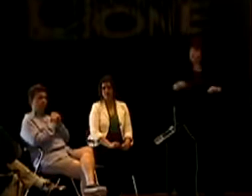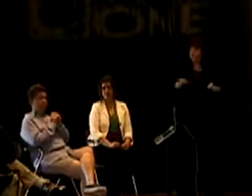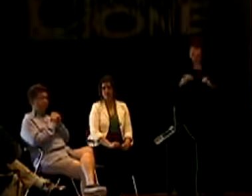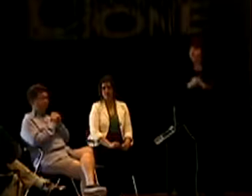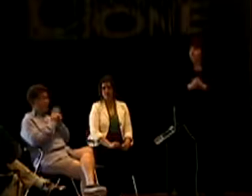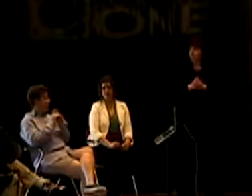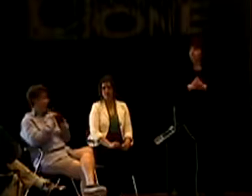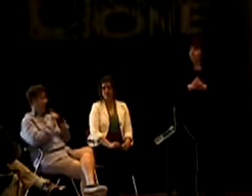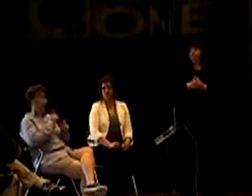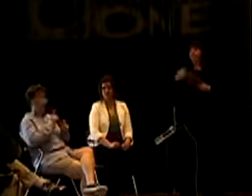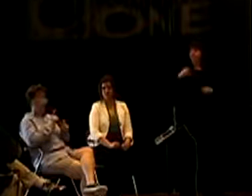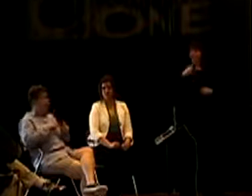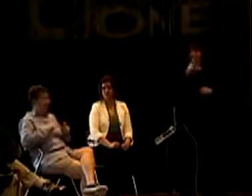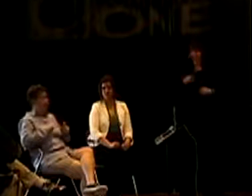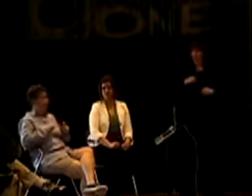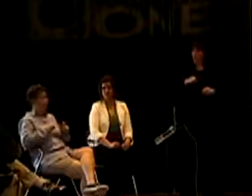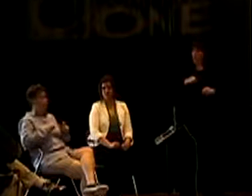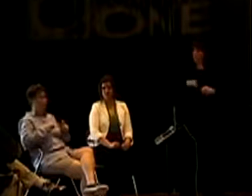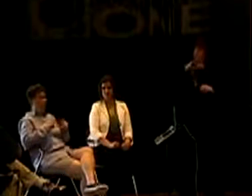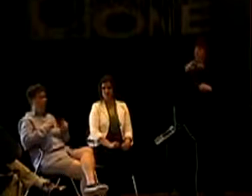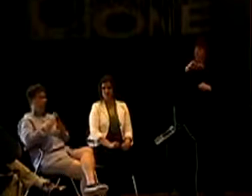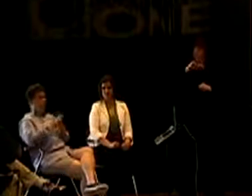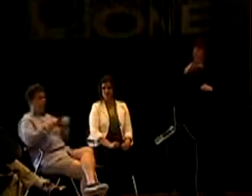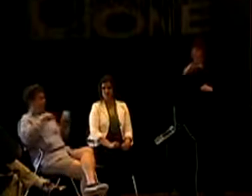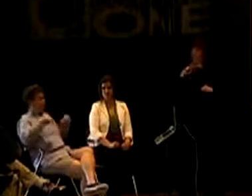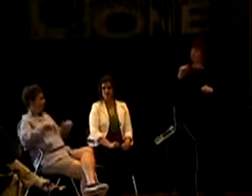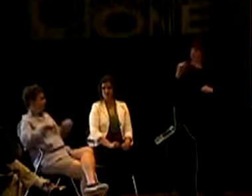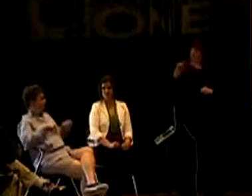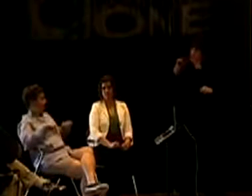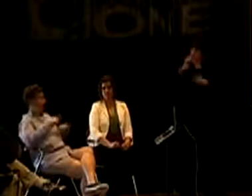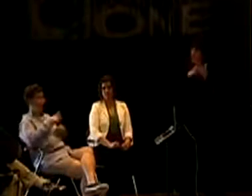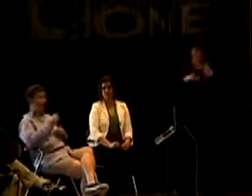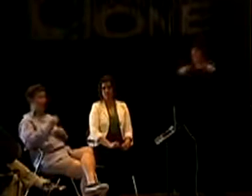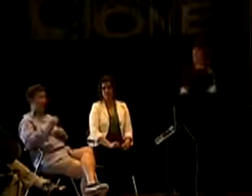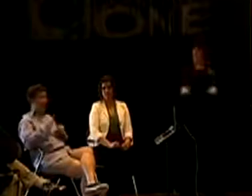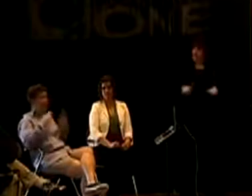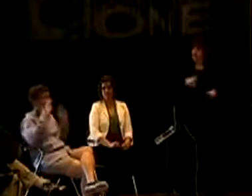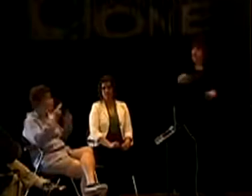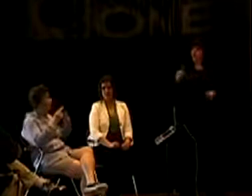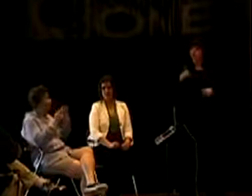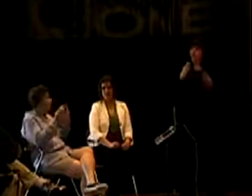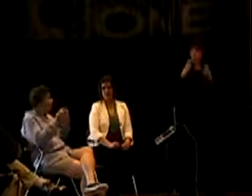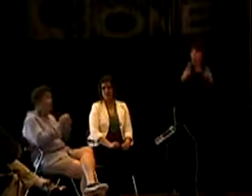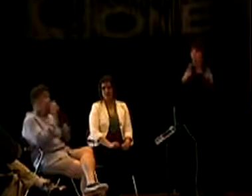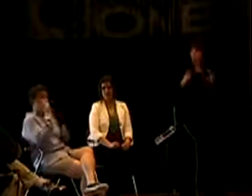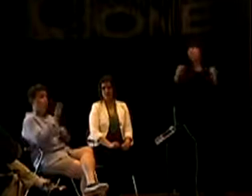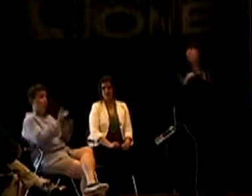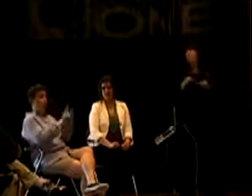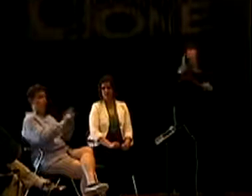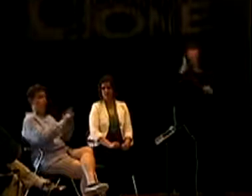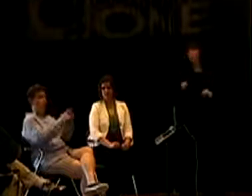paper. And really, the storytelling allowed us to be part of this. And I'm